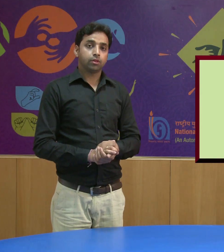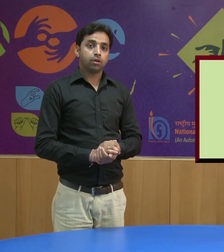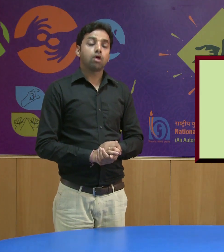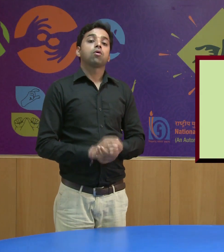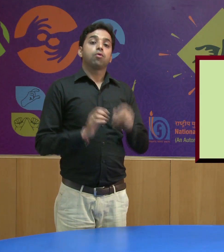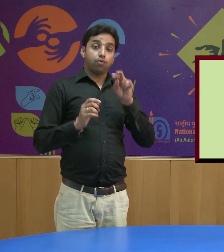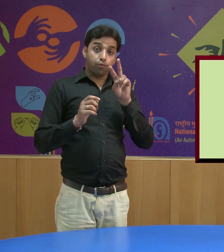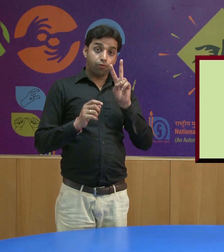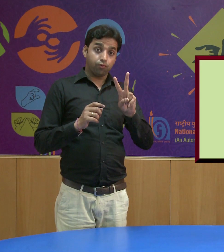Vietnam.